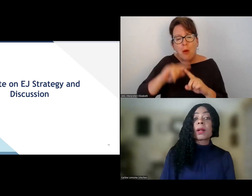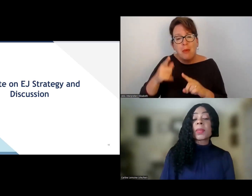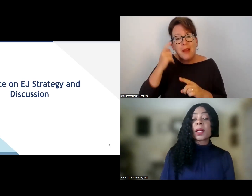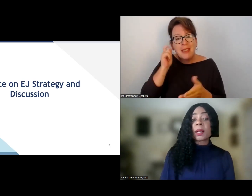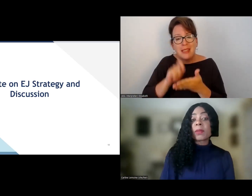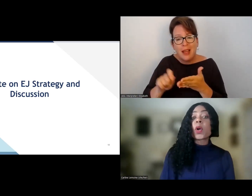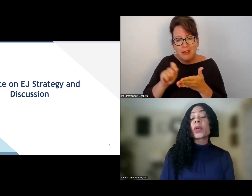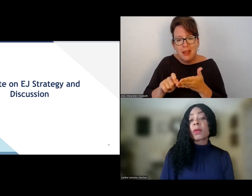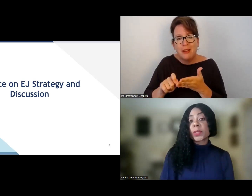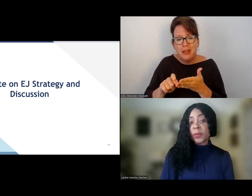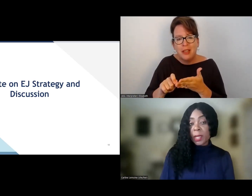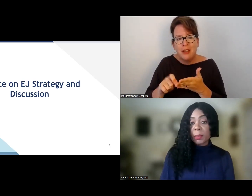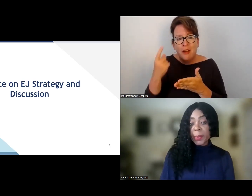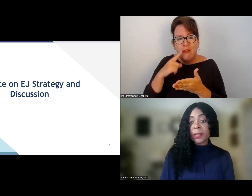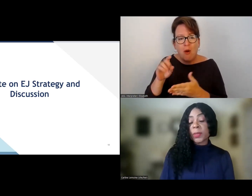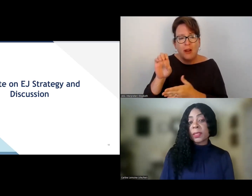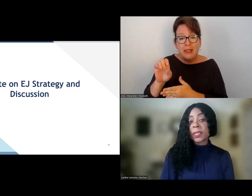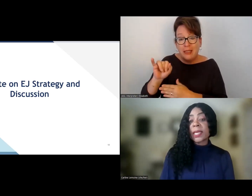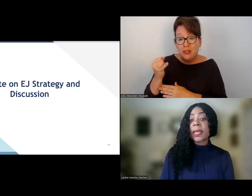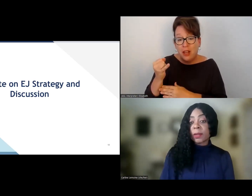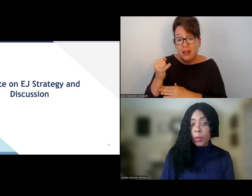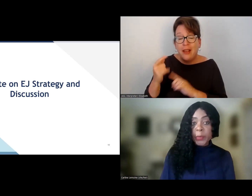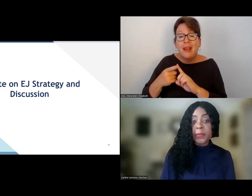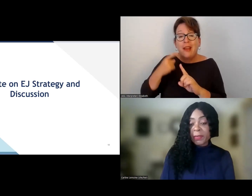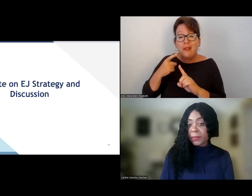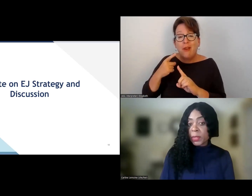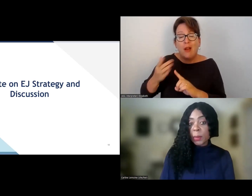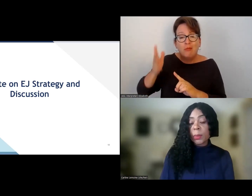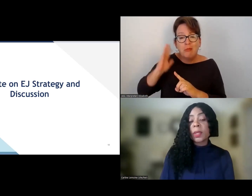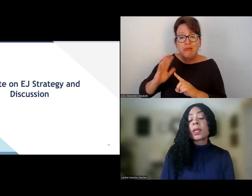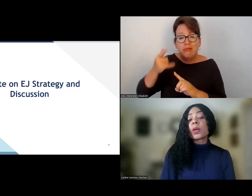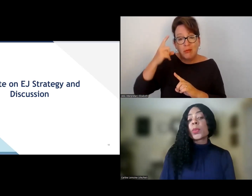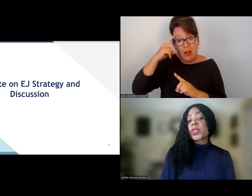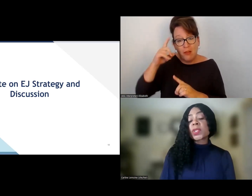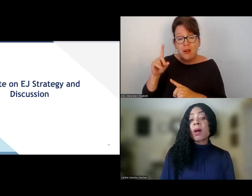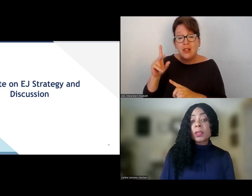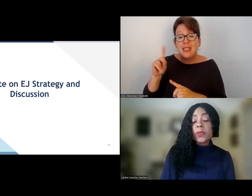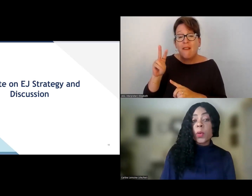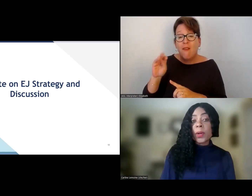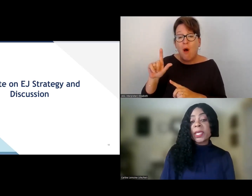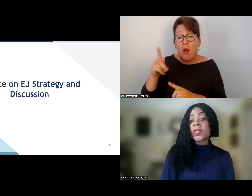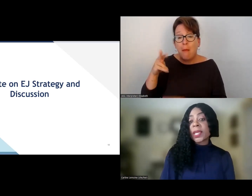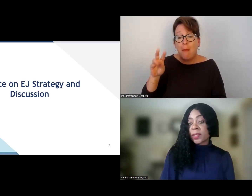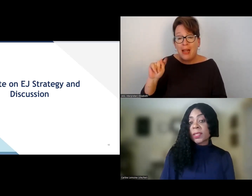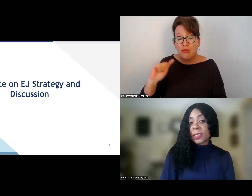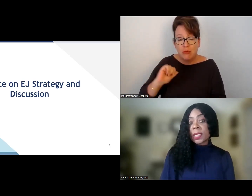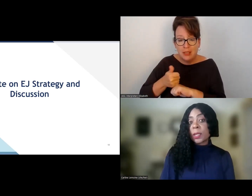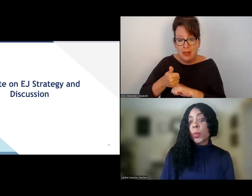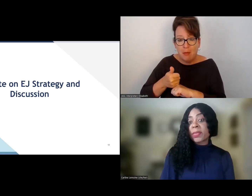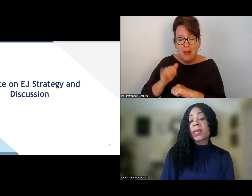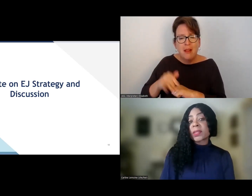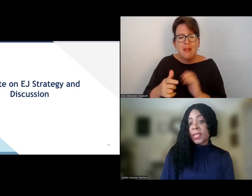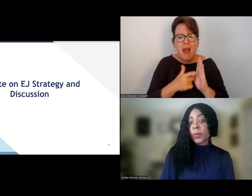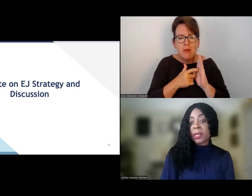stems from former Governor Deval Patrick's Executive Order 552, which called for each